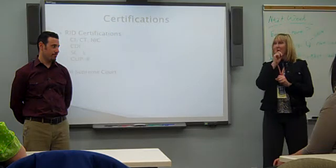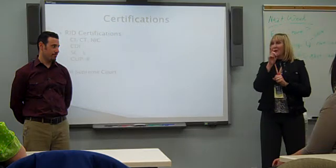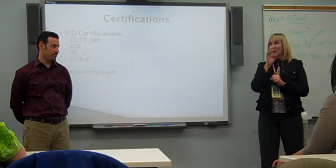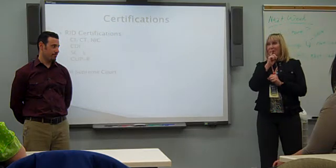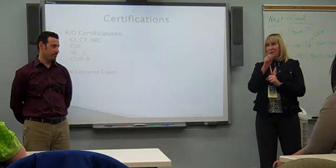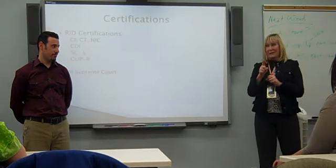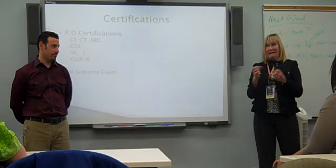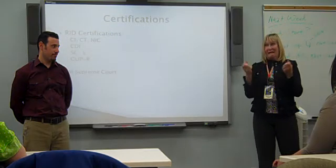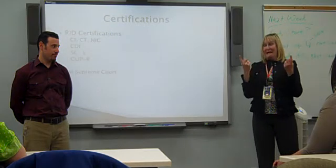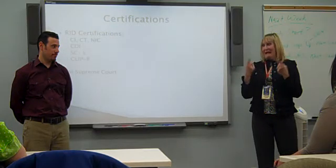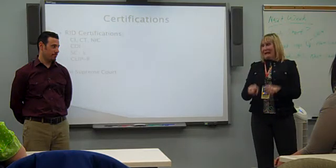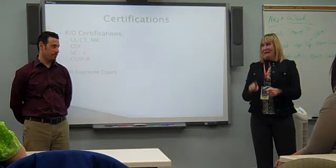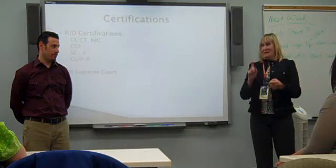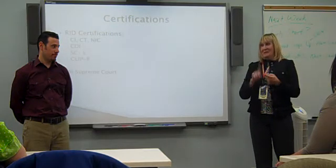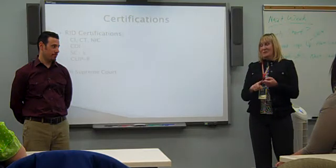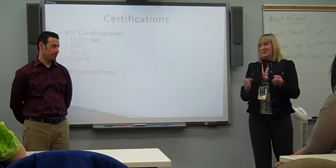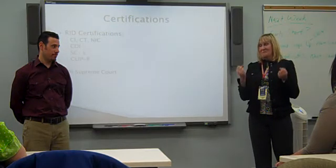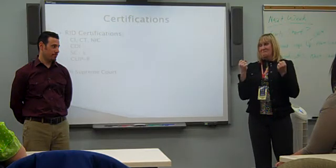license.